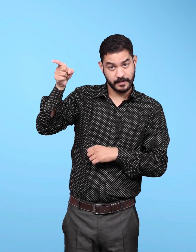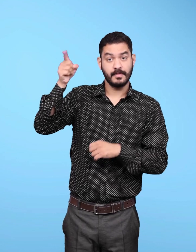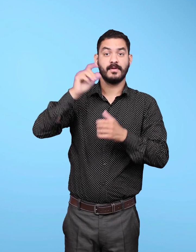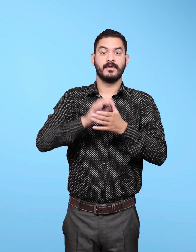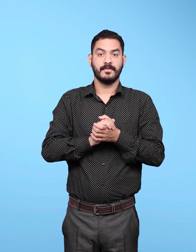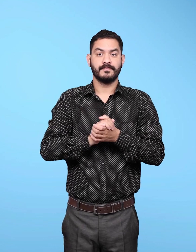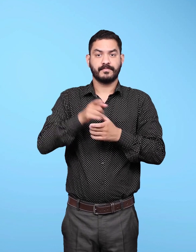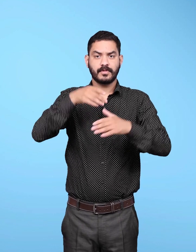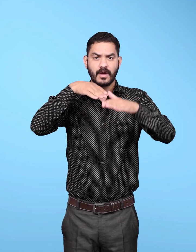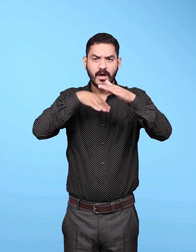city.